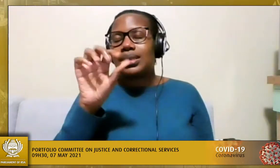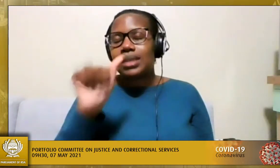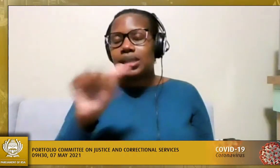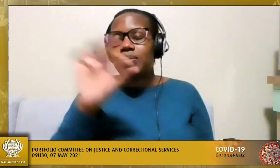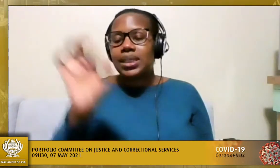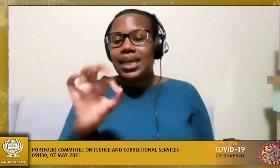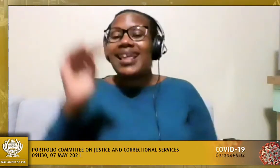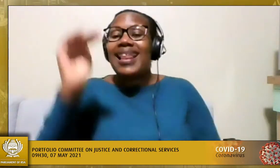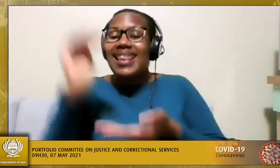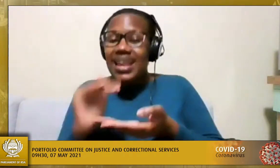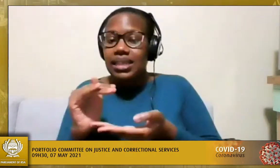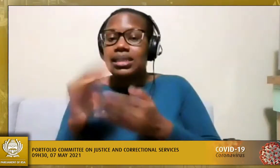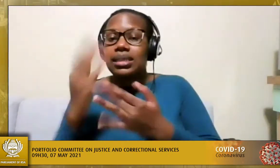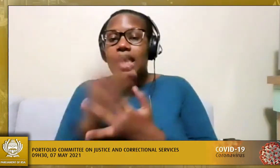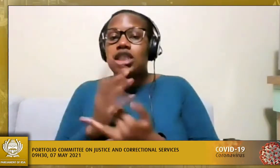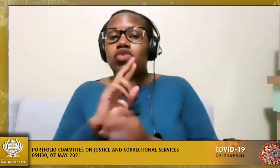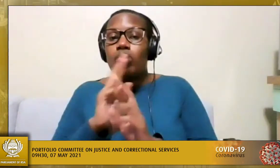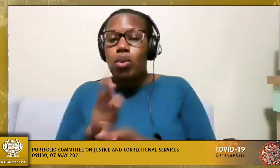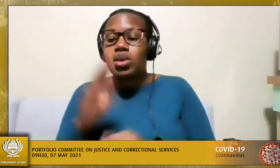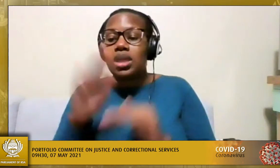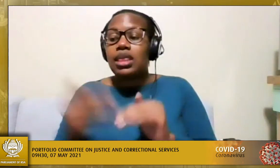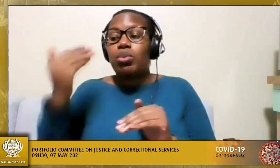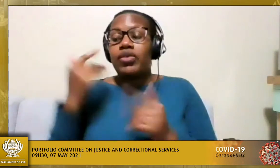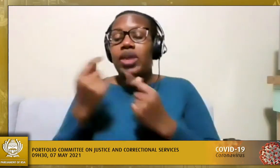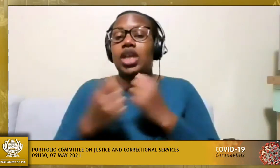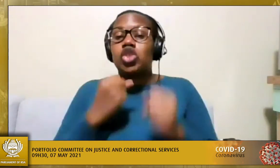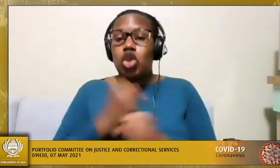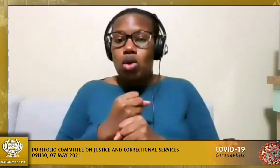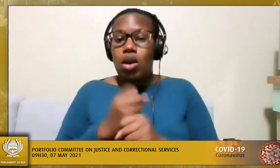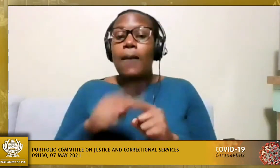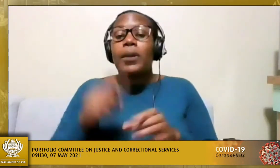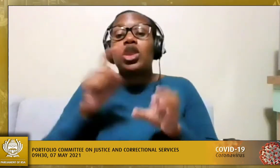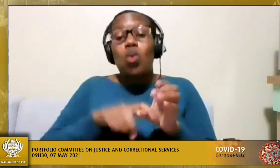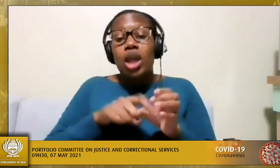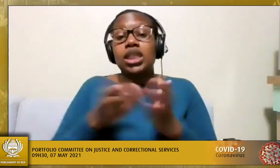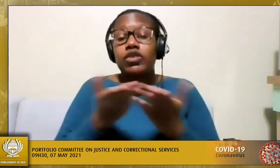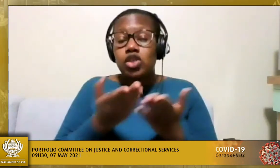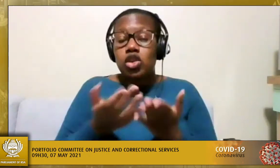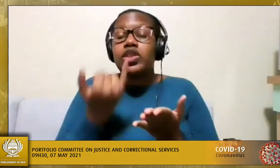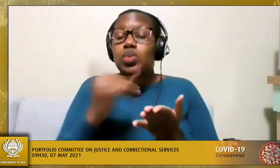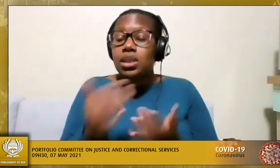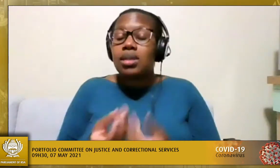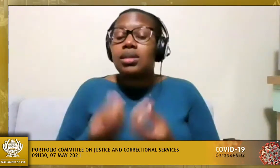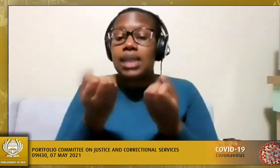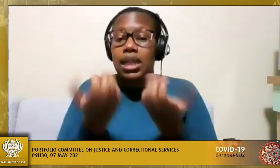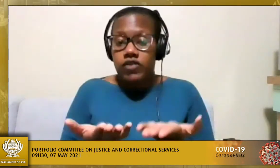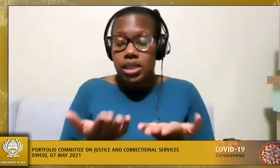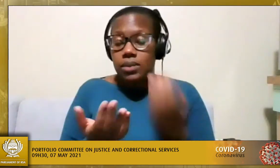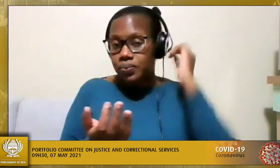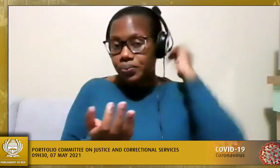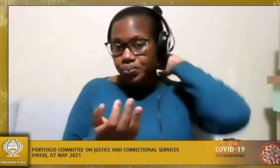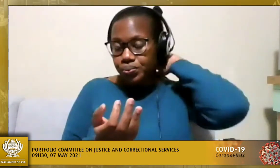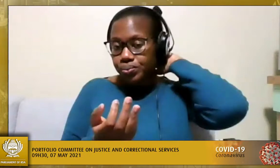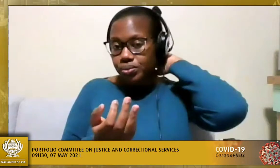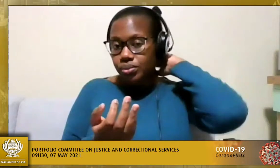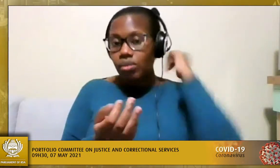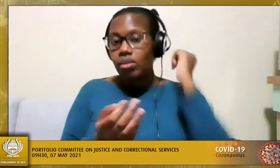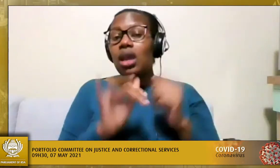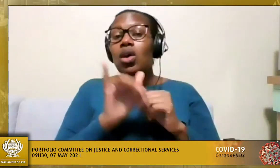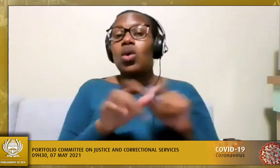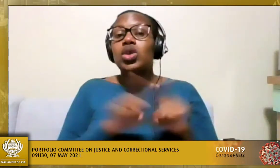reported than the previous Financial year but the quality of services was still delivered um what is also relevant in that